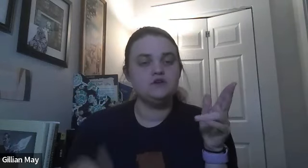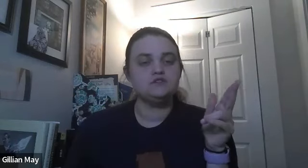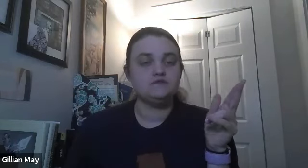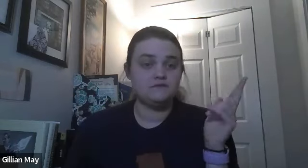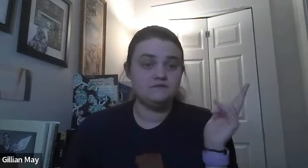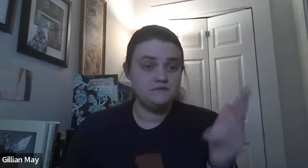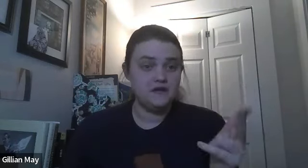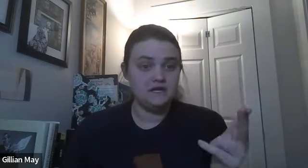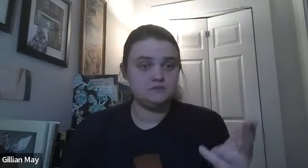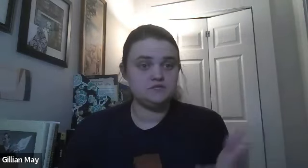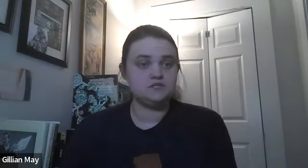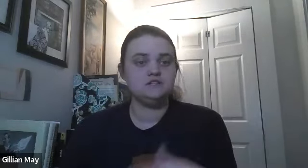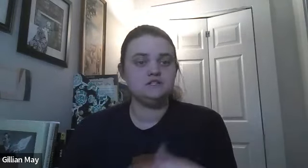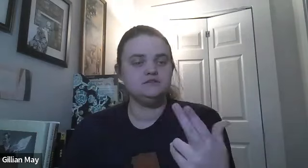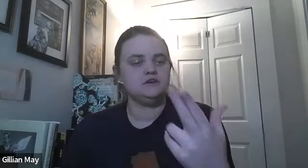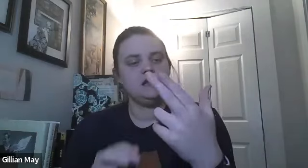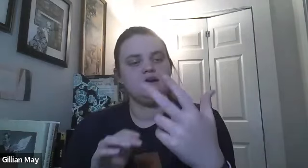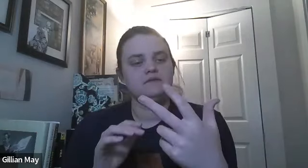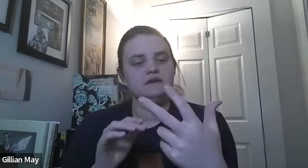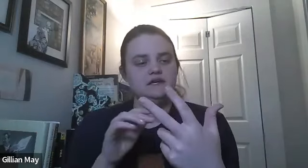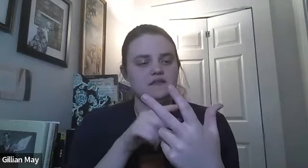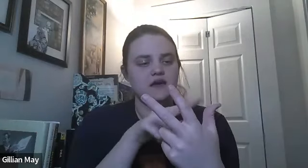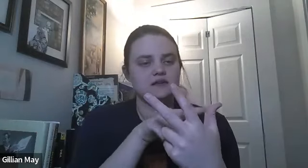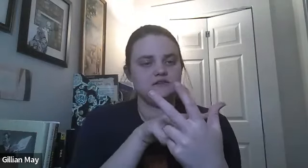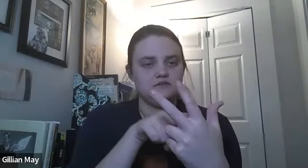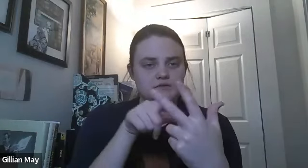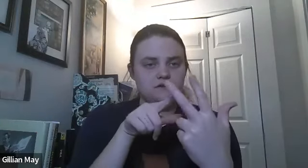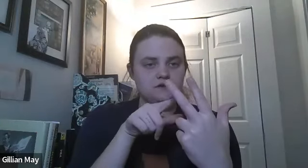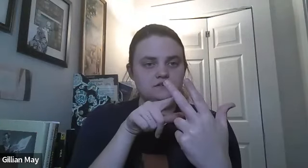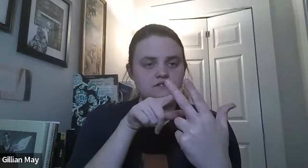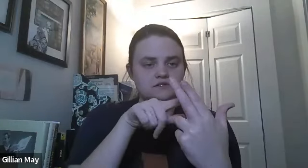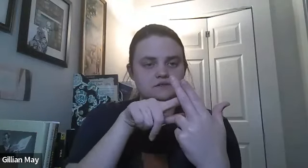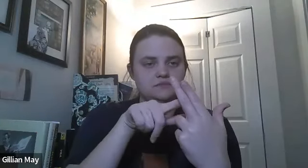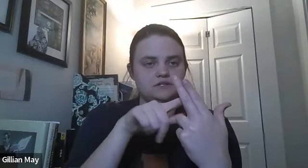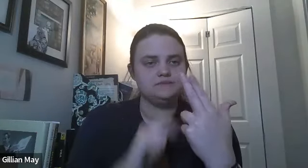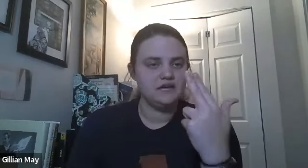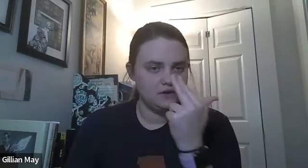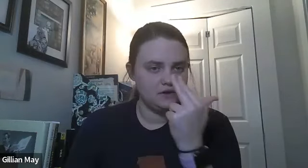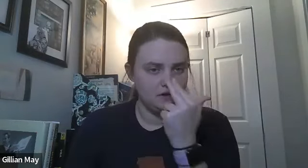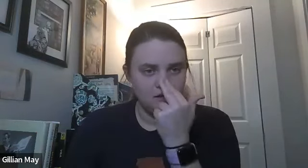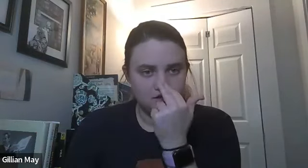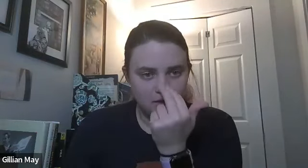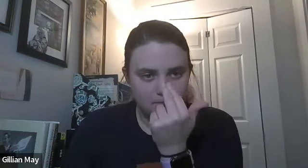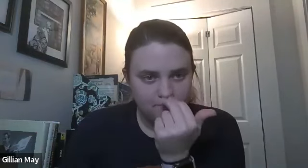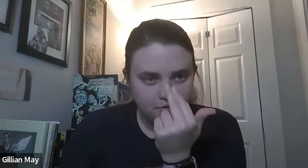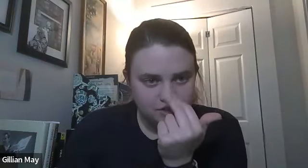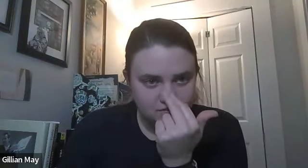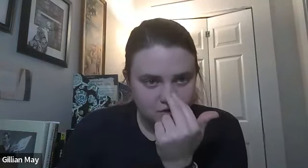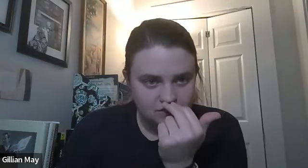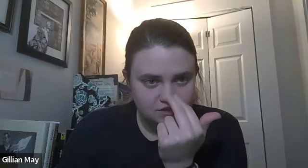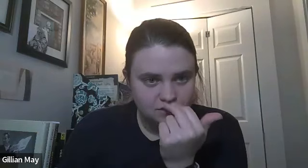So for funny, what you're going to do is you're going to have, again, that the three fingers, put them together. You're going to brush them across your